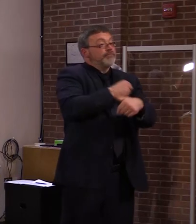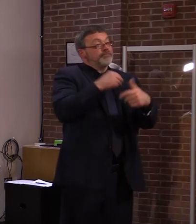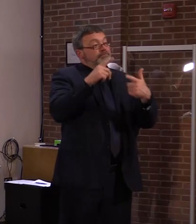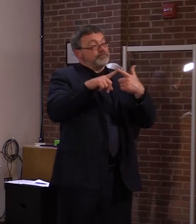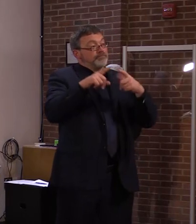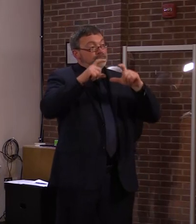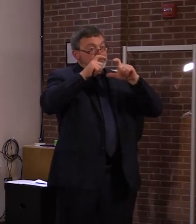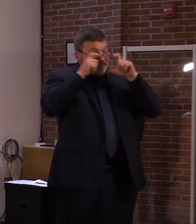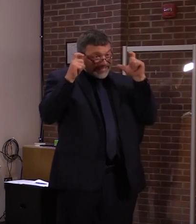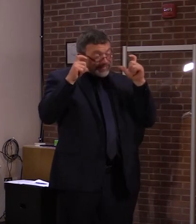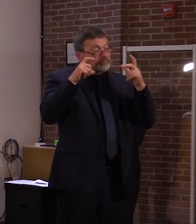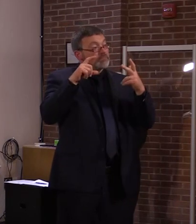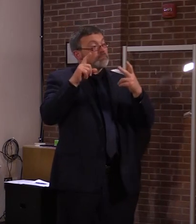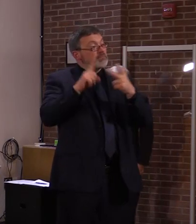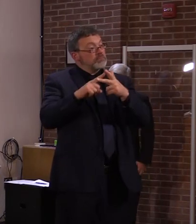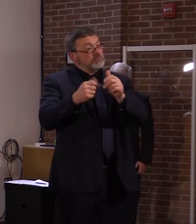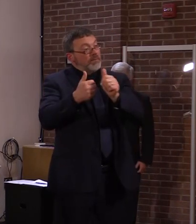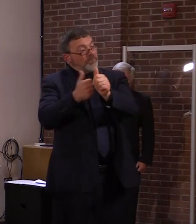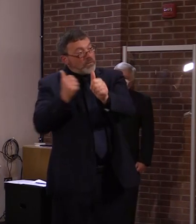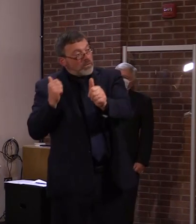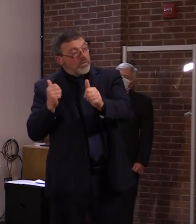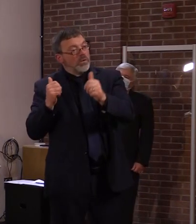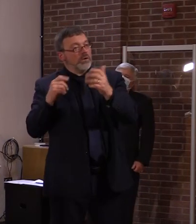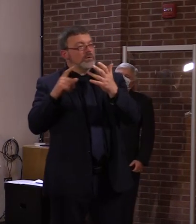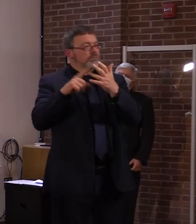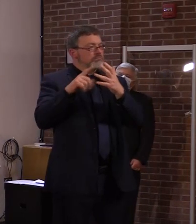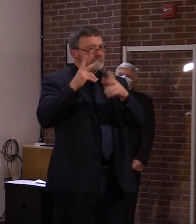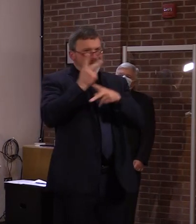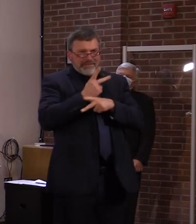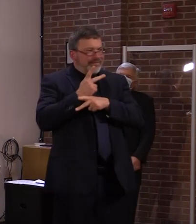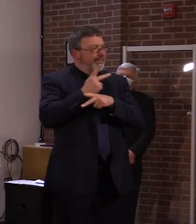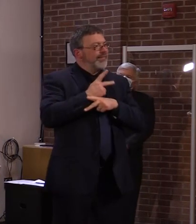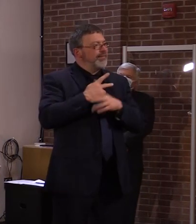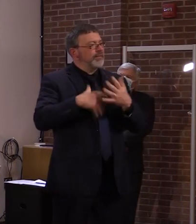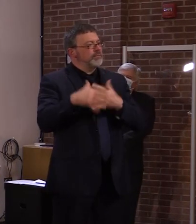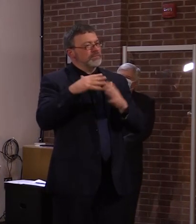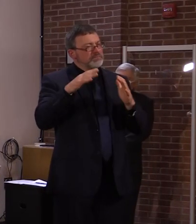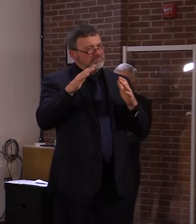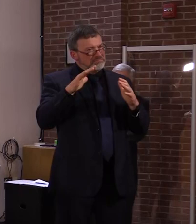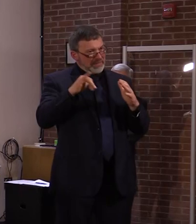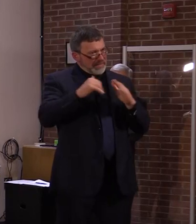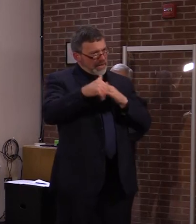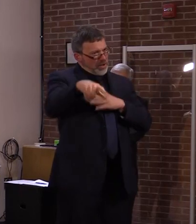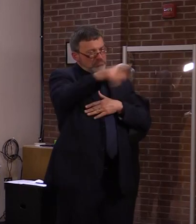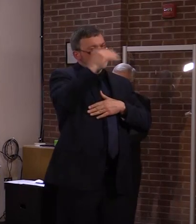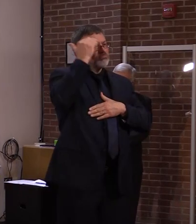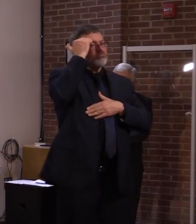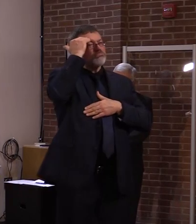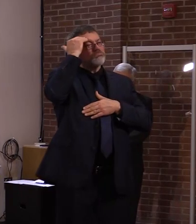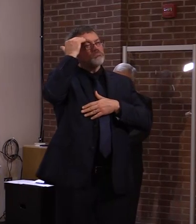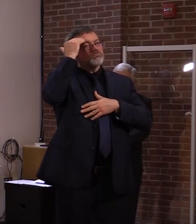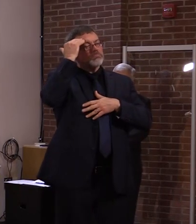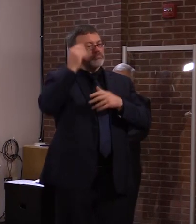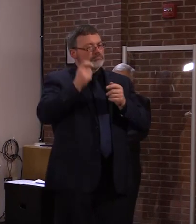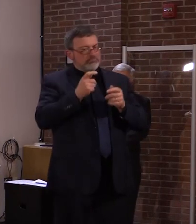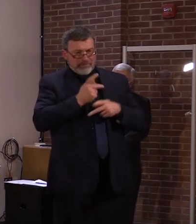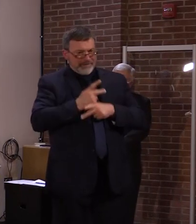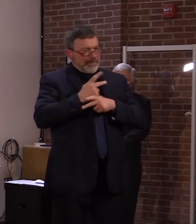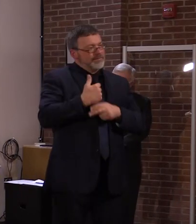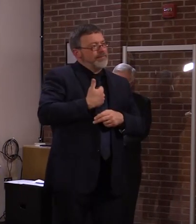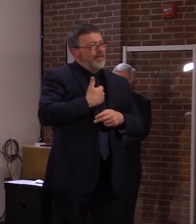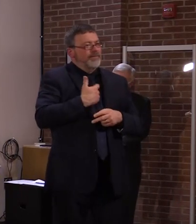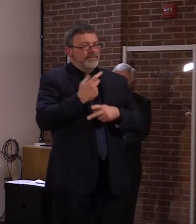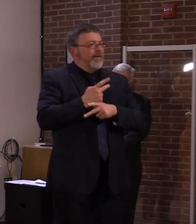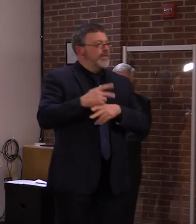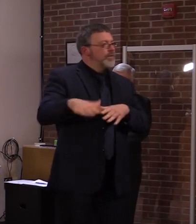the most that will have the most impact on Vermont, the boosters, and of course the vaccinations of the